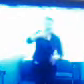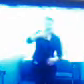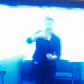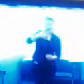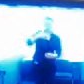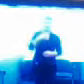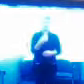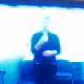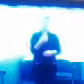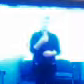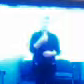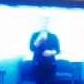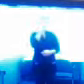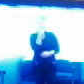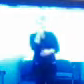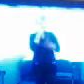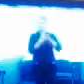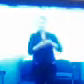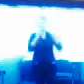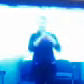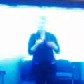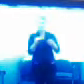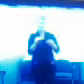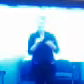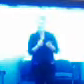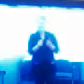So there will be a lot of listing and adding on to this list.